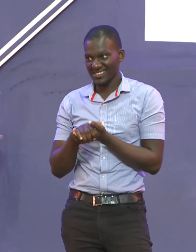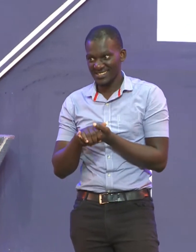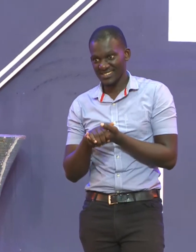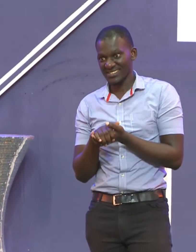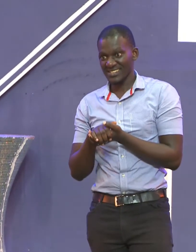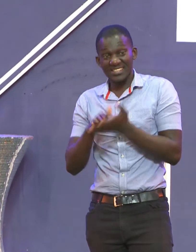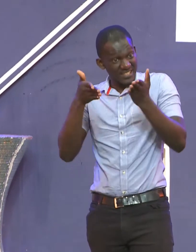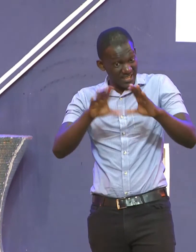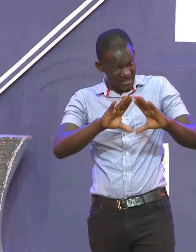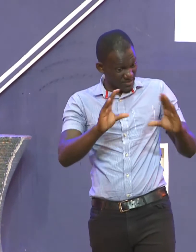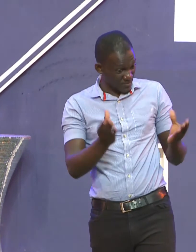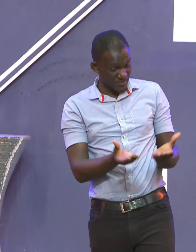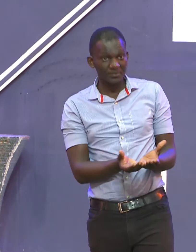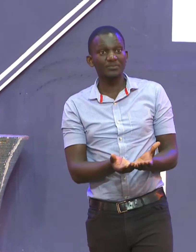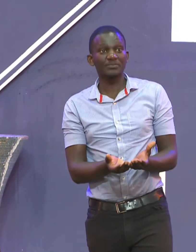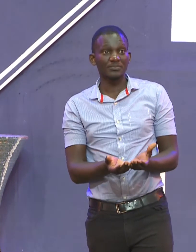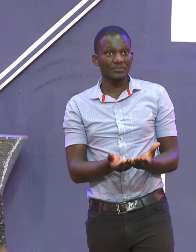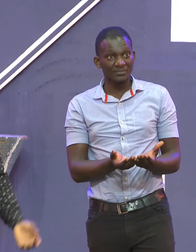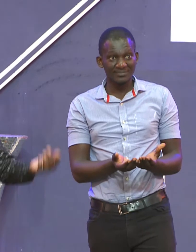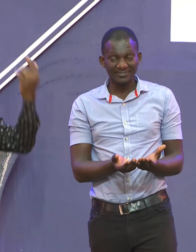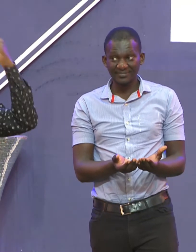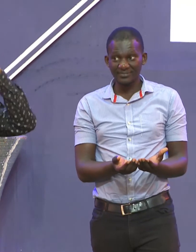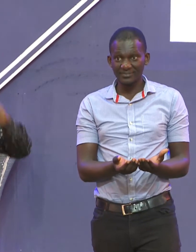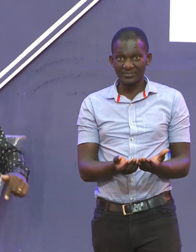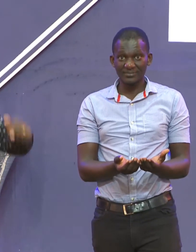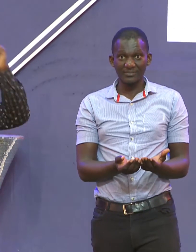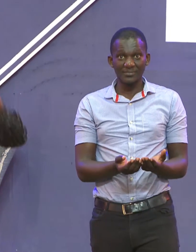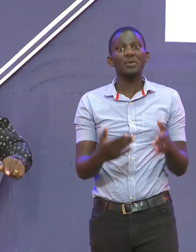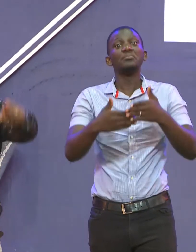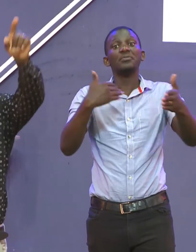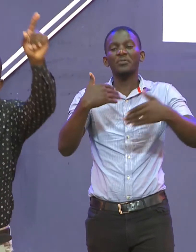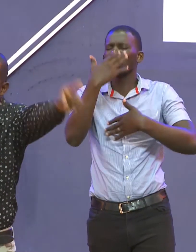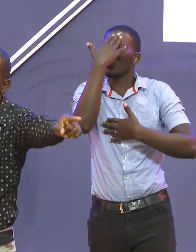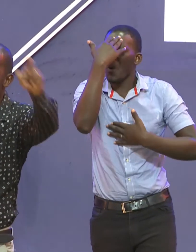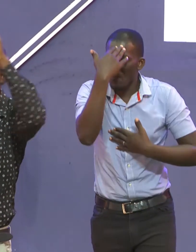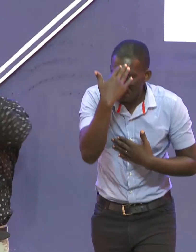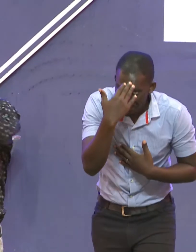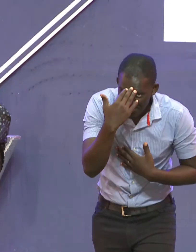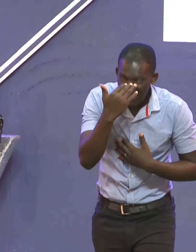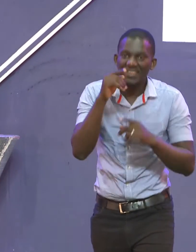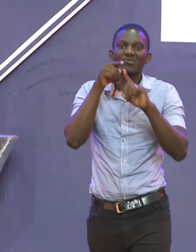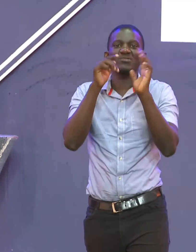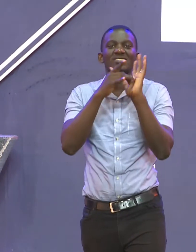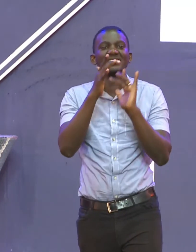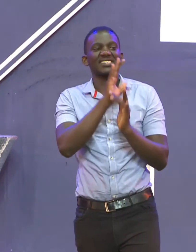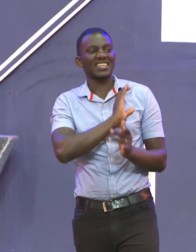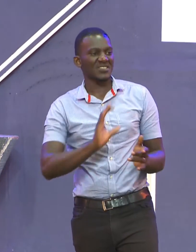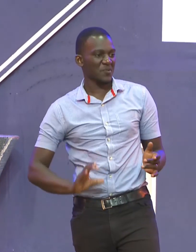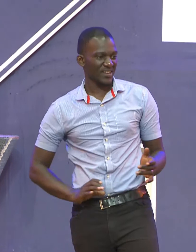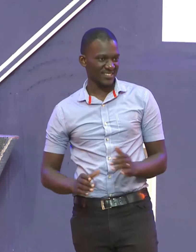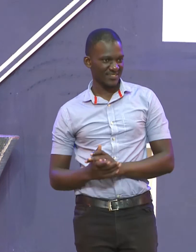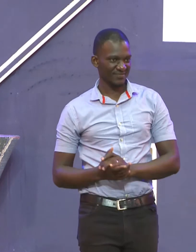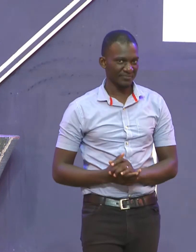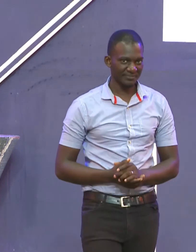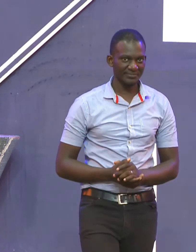husband of your earthly husband, yuzo kuba mugovu eri omwami wo oli Yesu. Unless you learn how